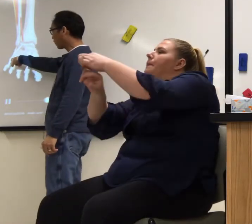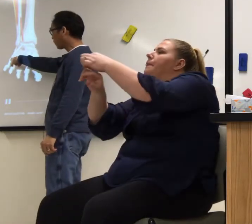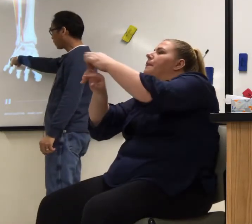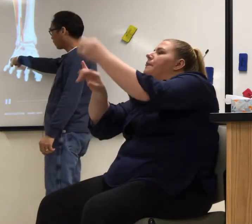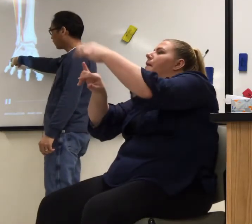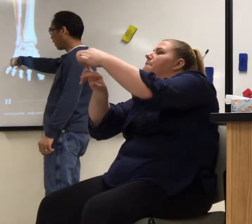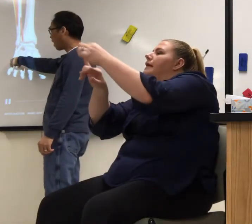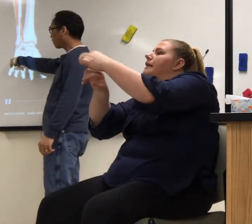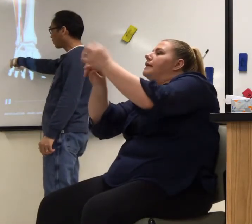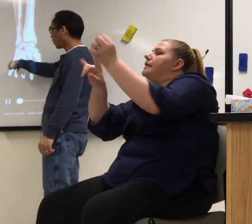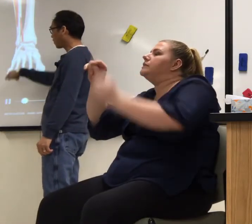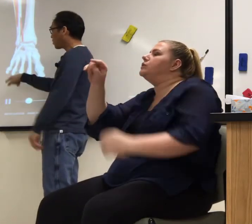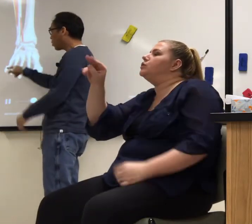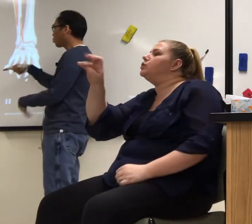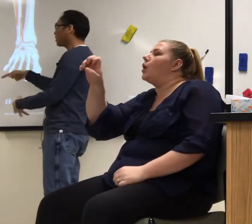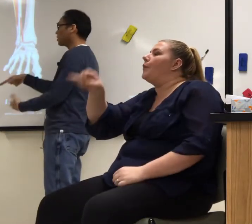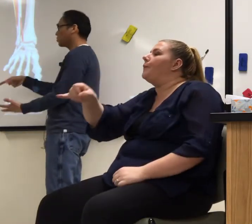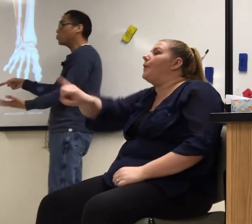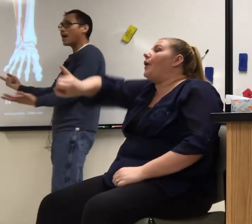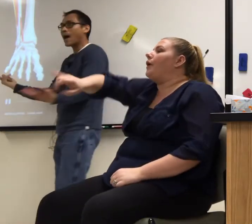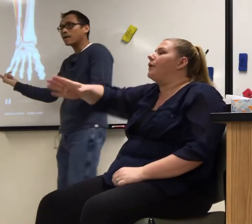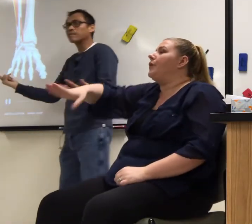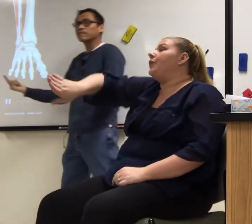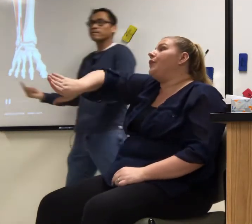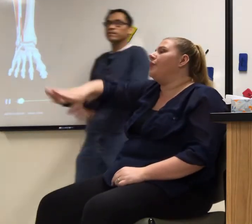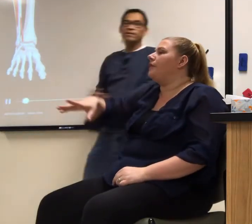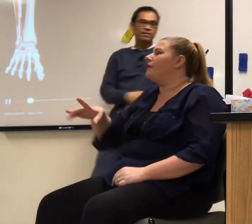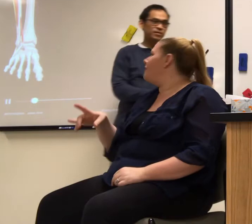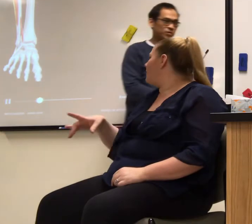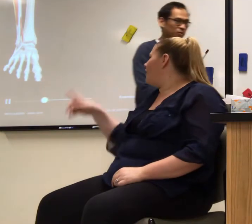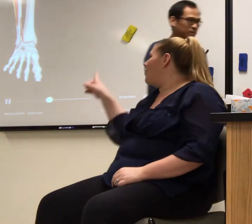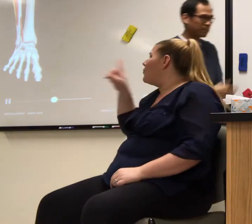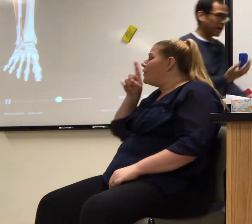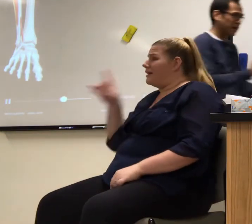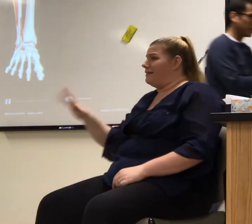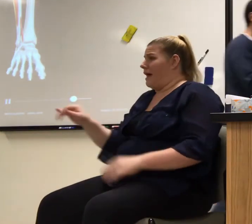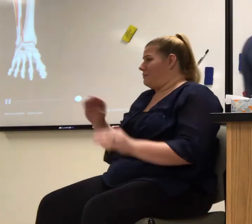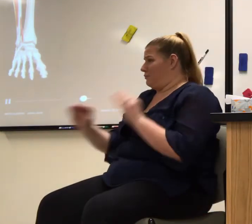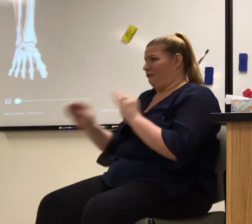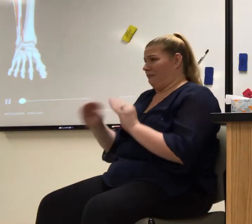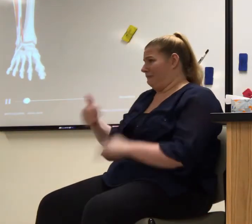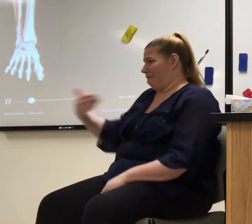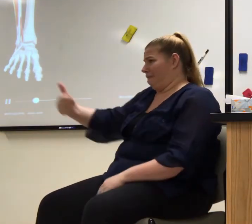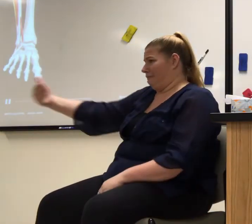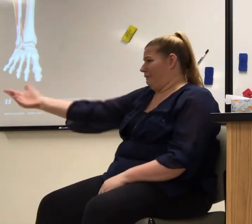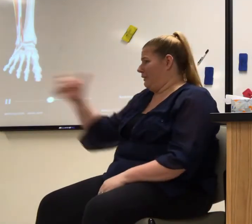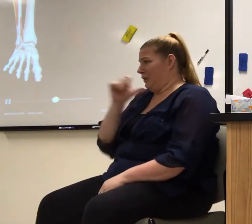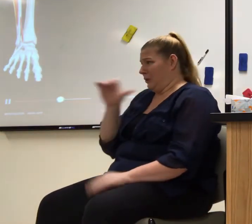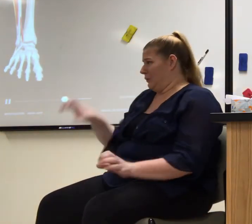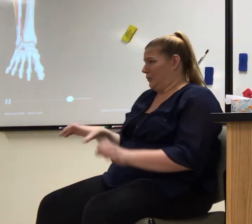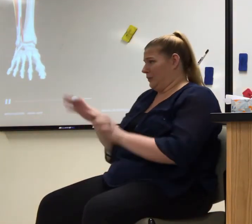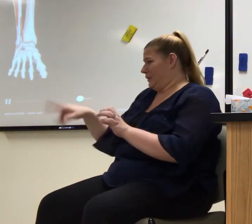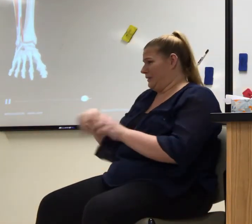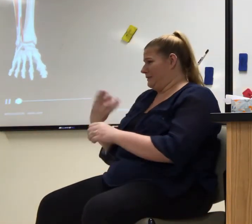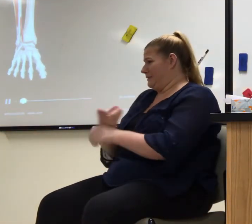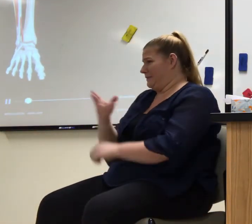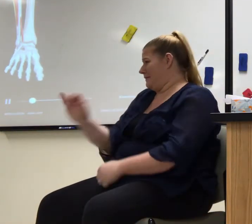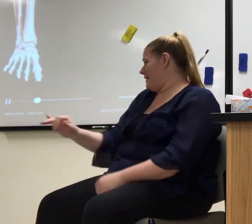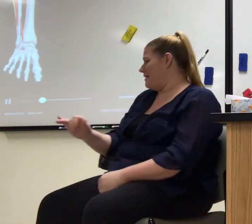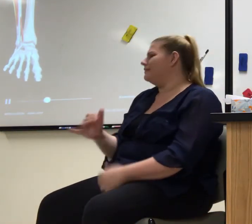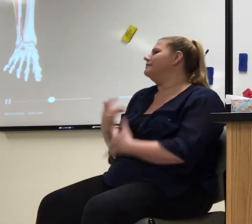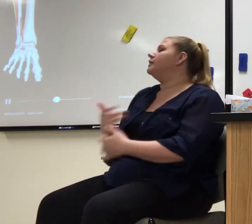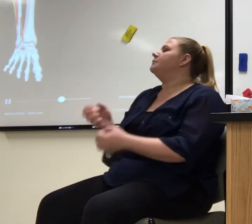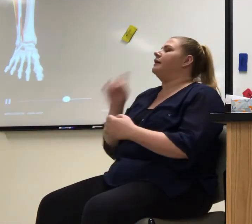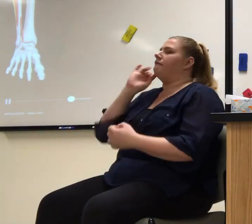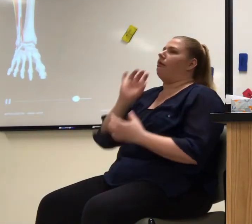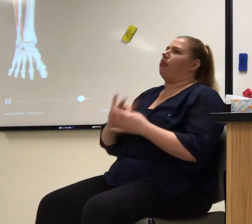that part of your foot off the ground. Now you don't really do that unless you're doing some kind of dance or something. Usually what you really